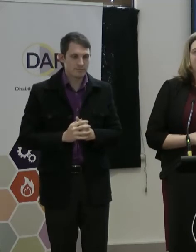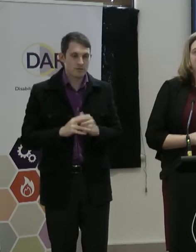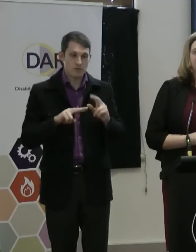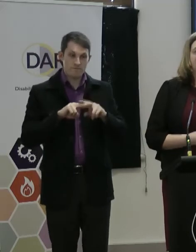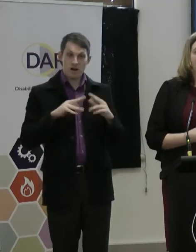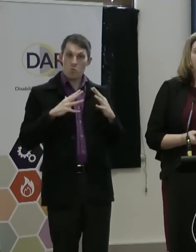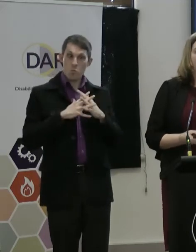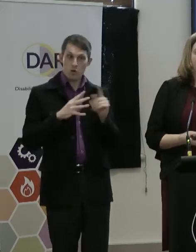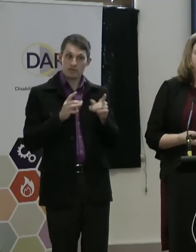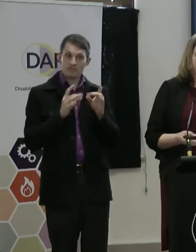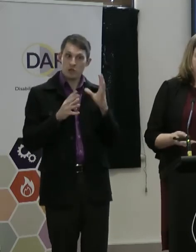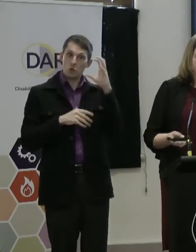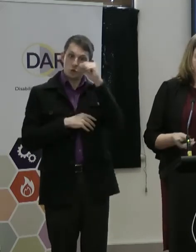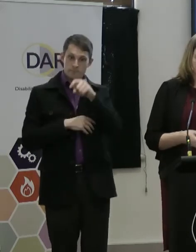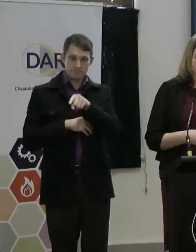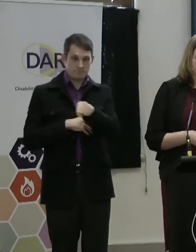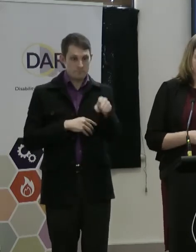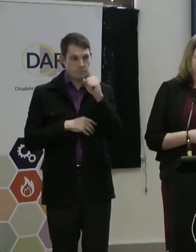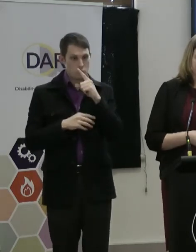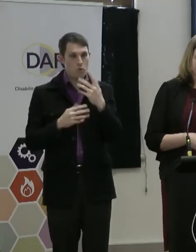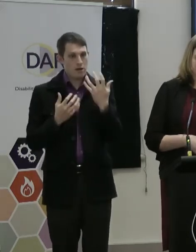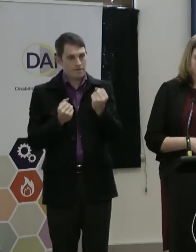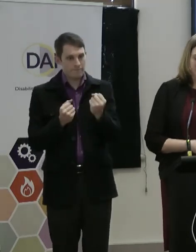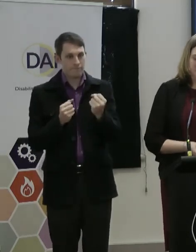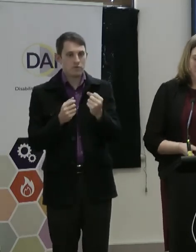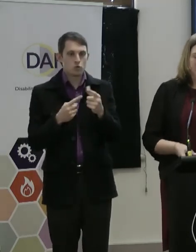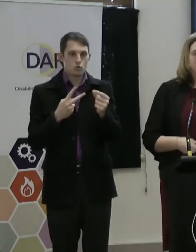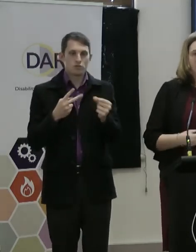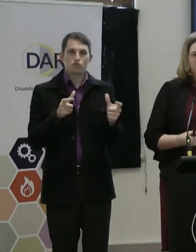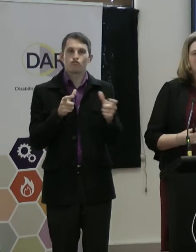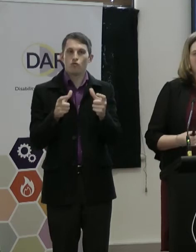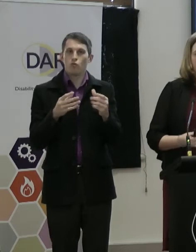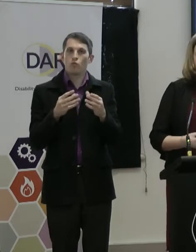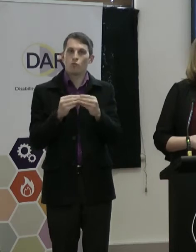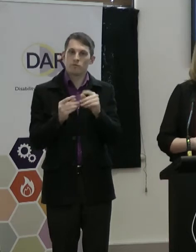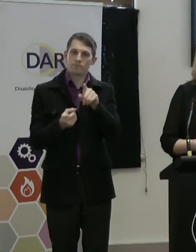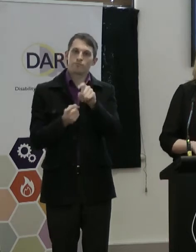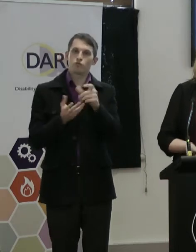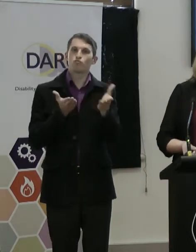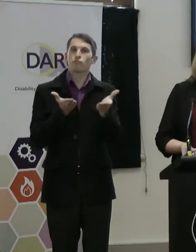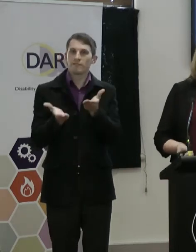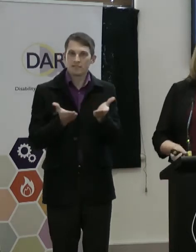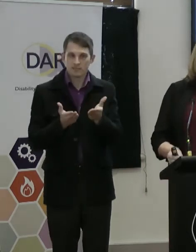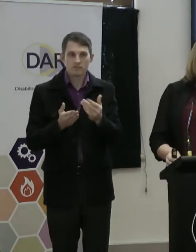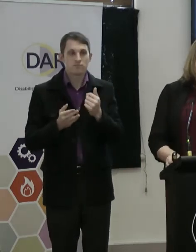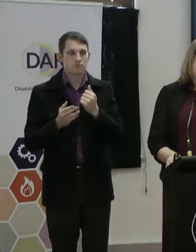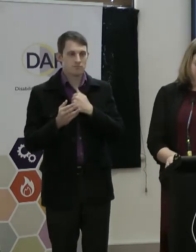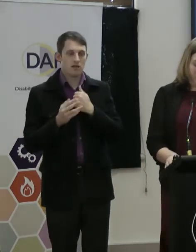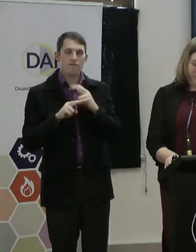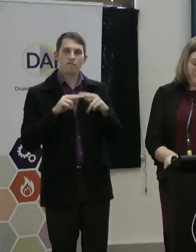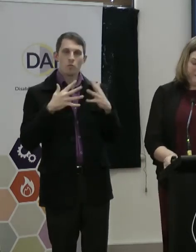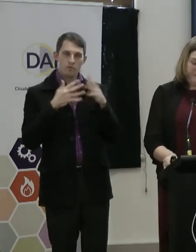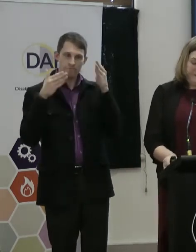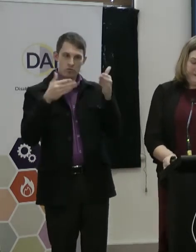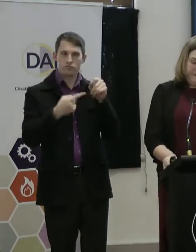with the presumption that people want to use choice and control in obtaining their services. So that's the key focus of the framework that underpins our